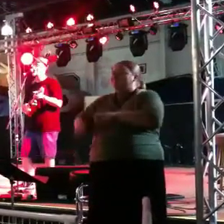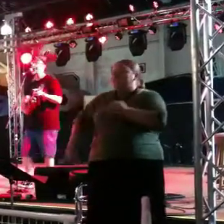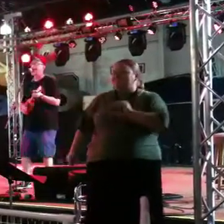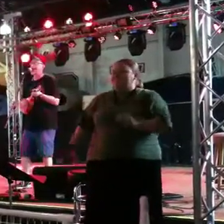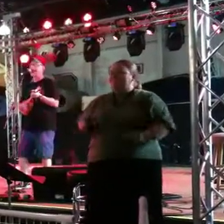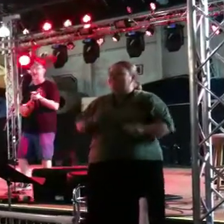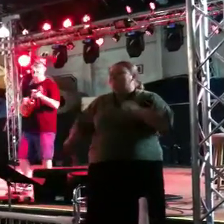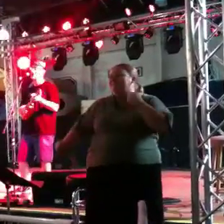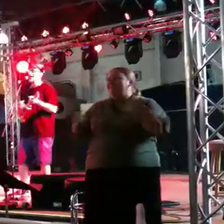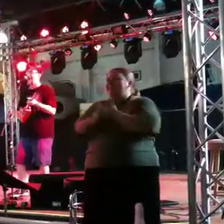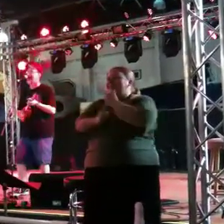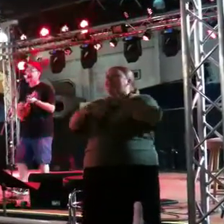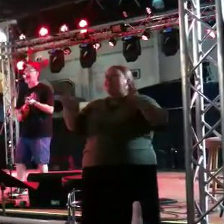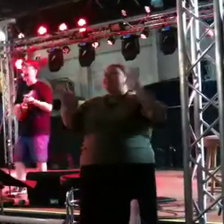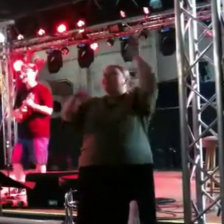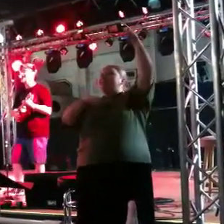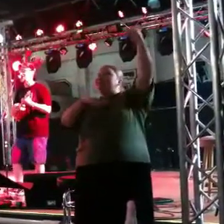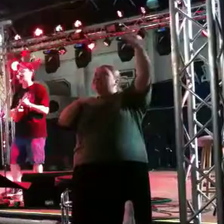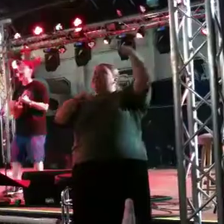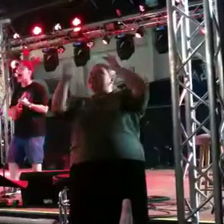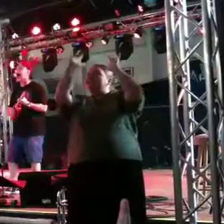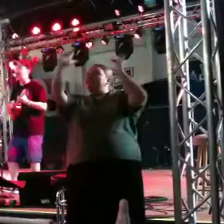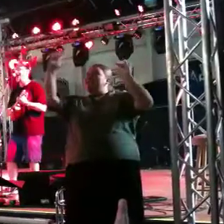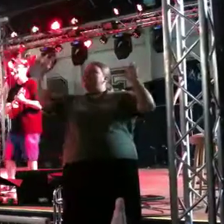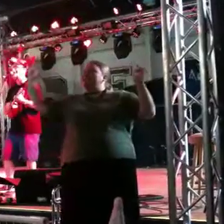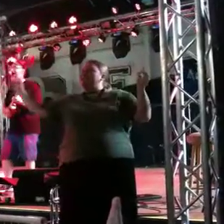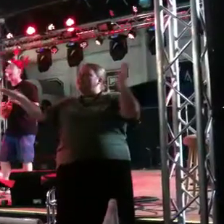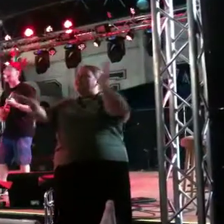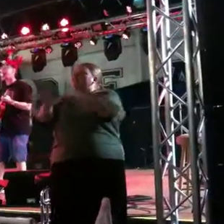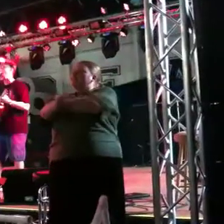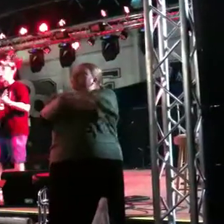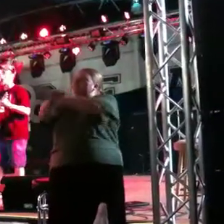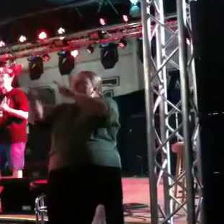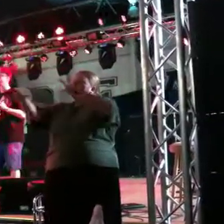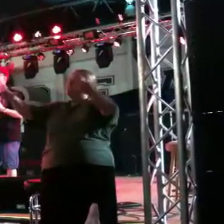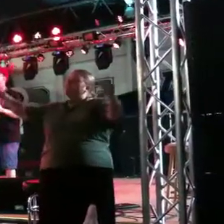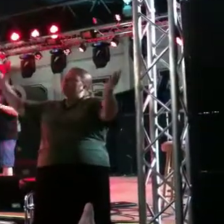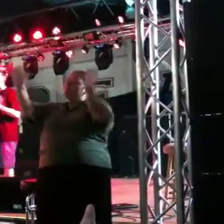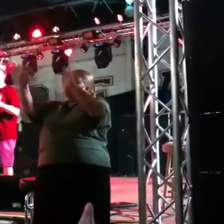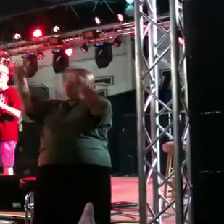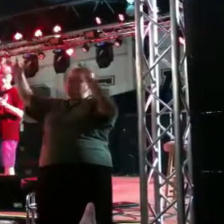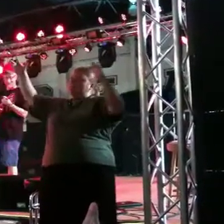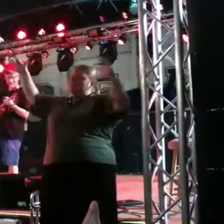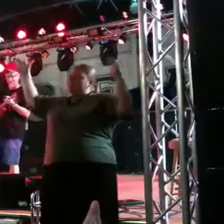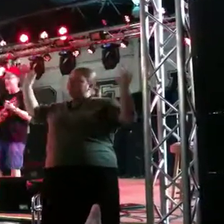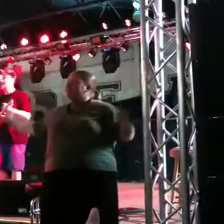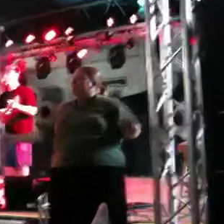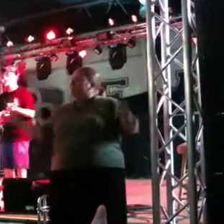fun, let me hear you. The sun is shining bright on everyone.